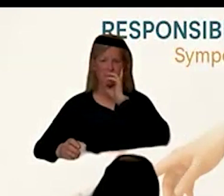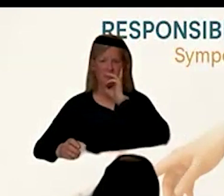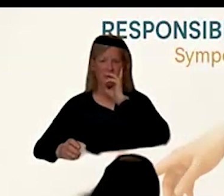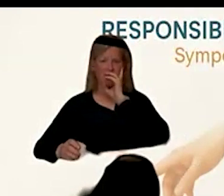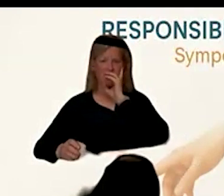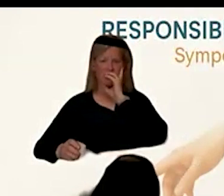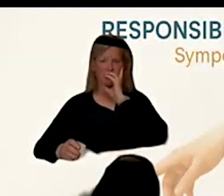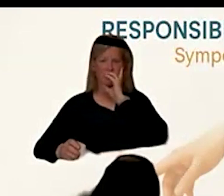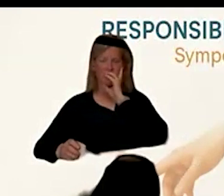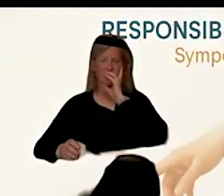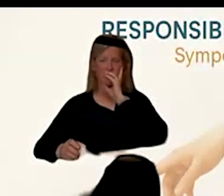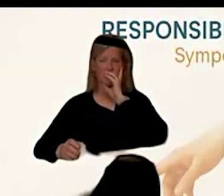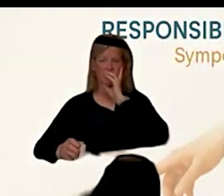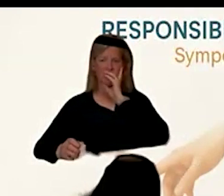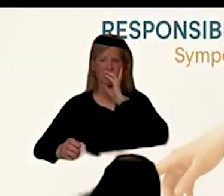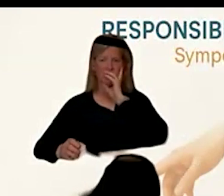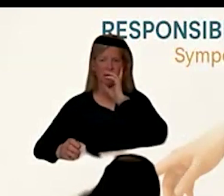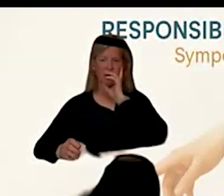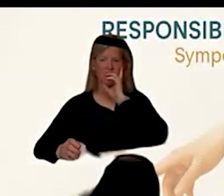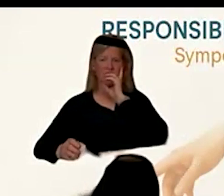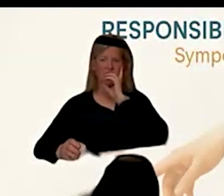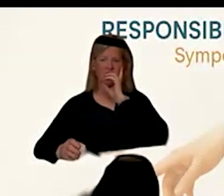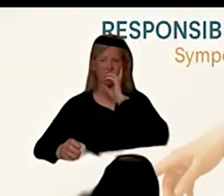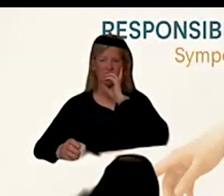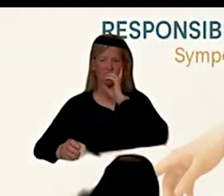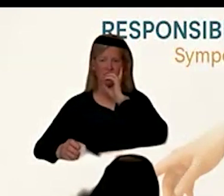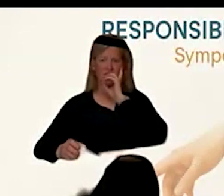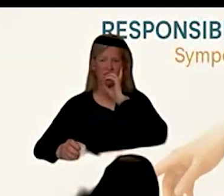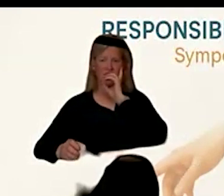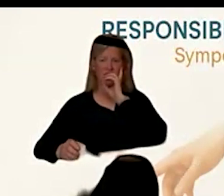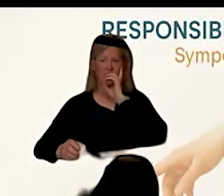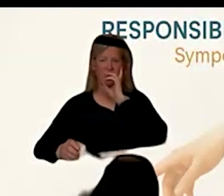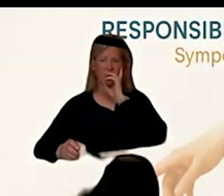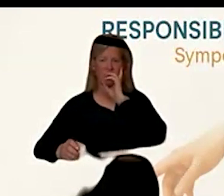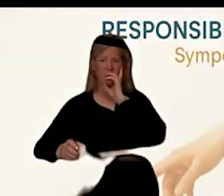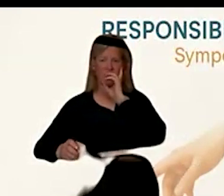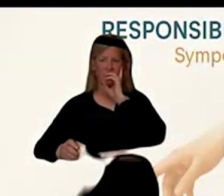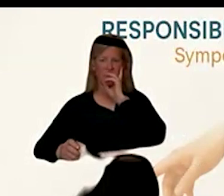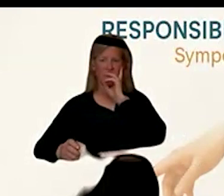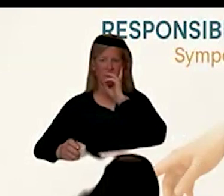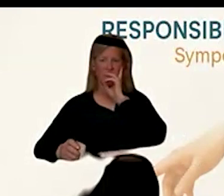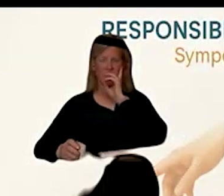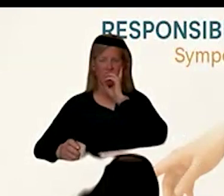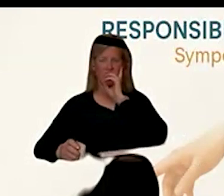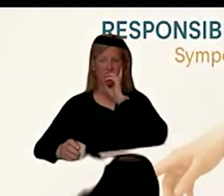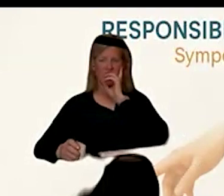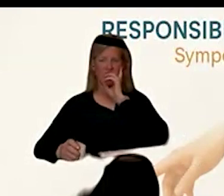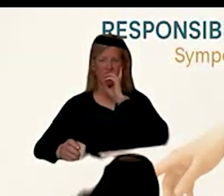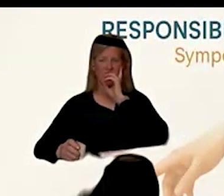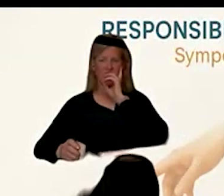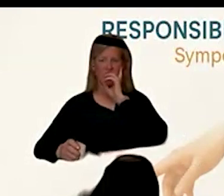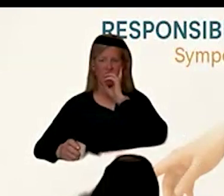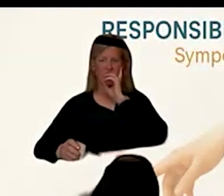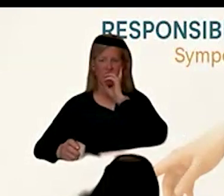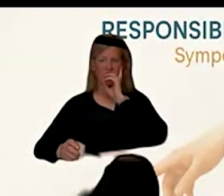please apologies for the disembodied voice experience right now. Right. I think this is a space where very